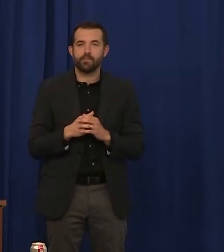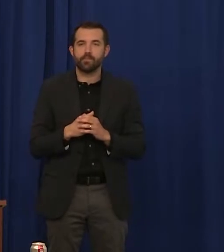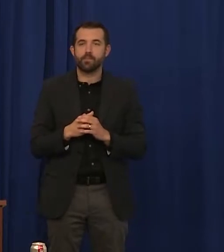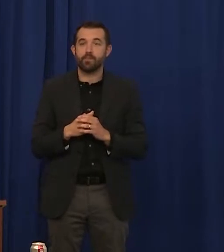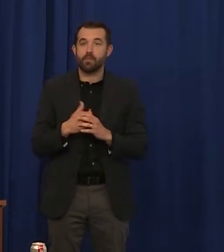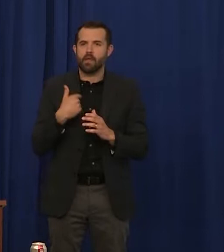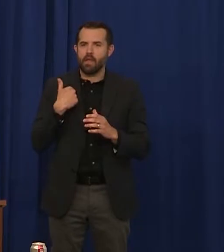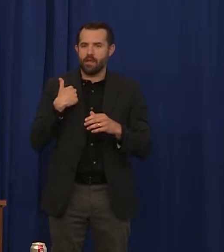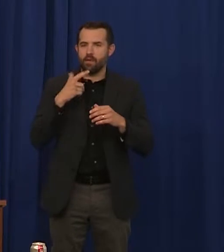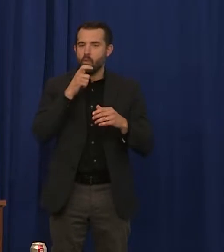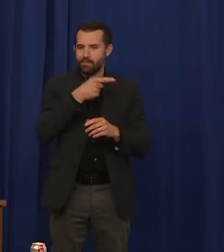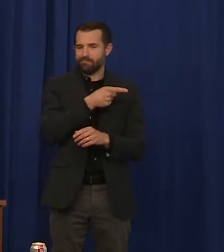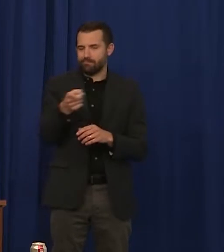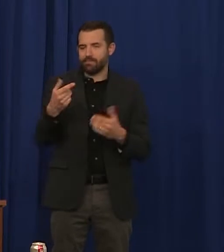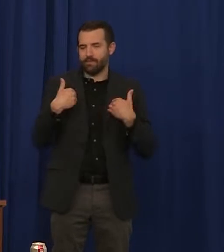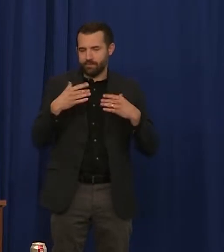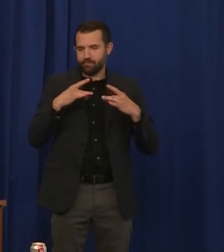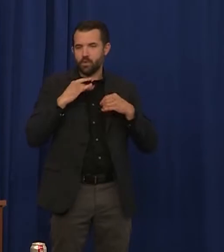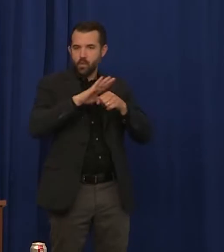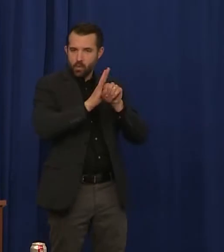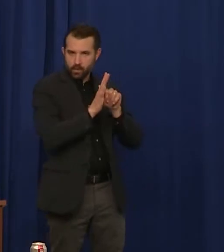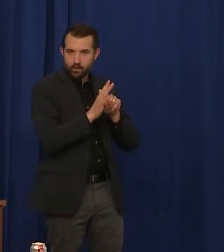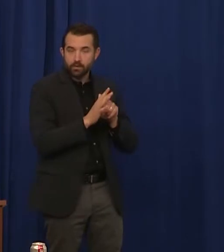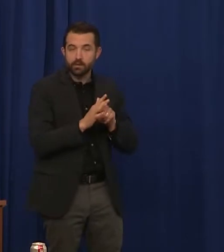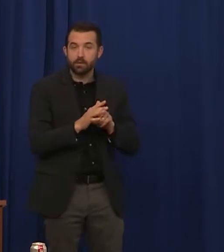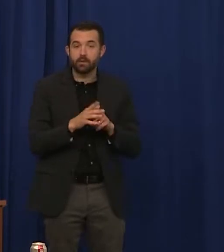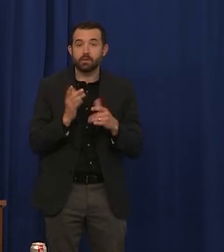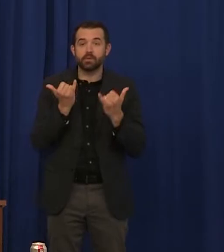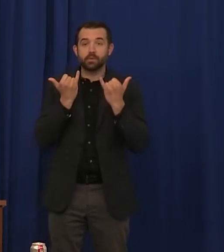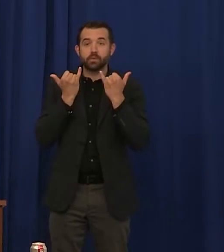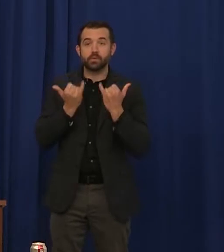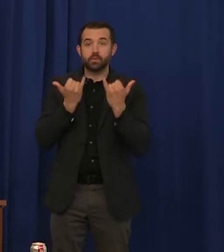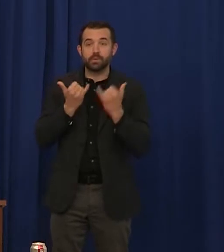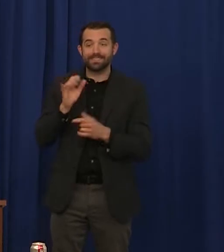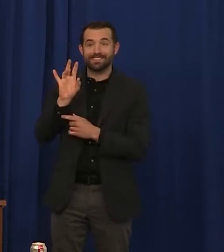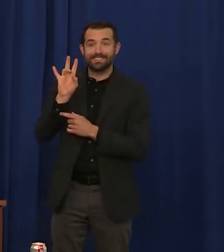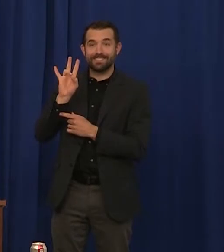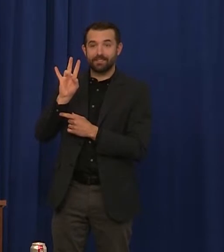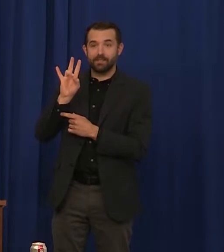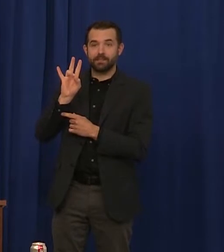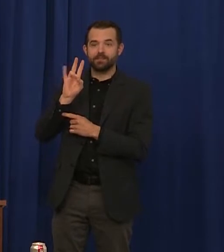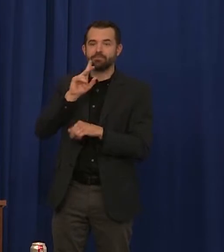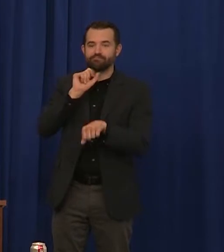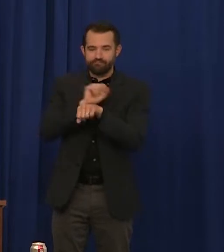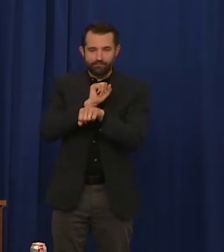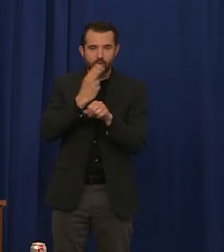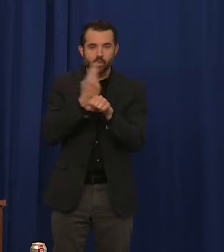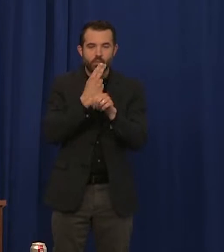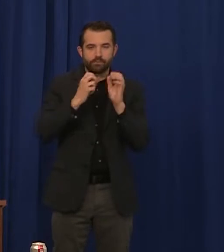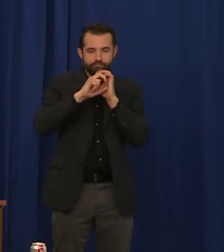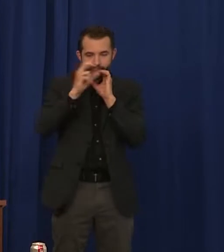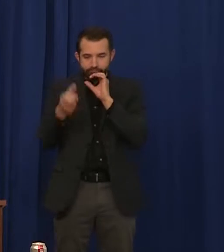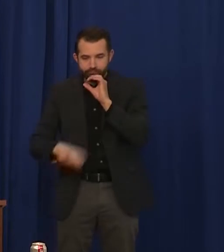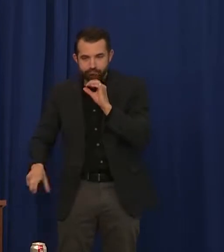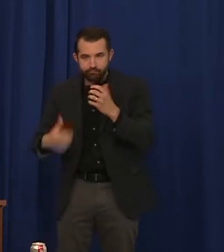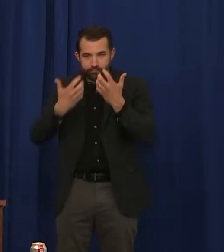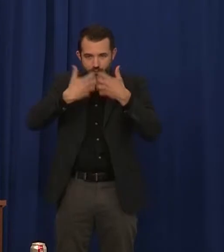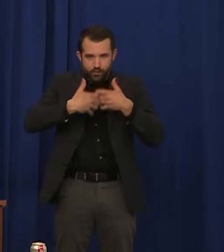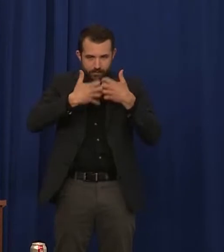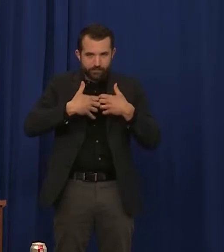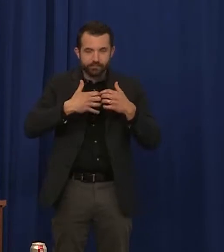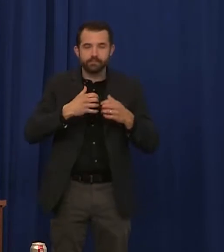COVID-19. And presently in Maine, there are 7 people who are on ventilators related to their COVID-19.